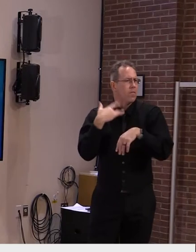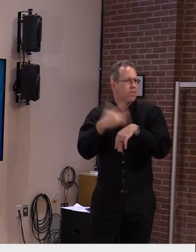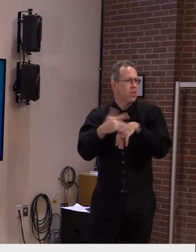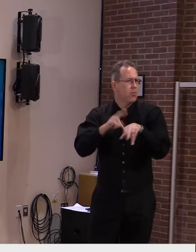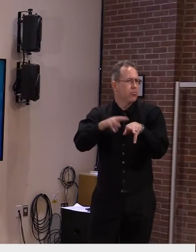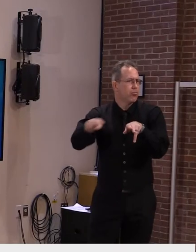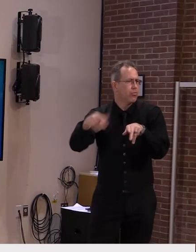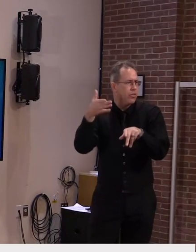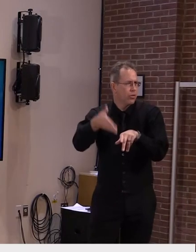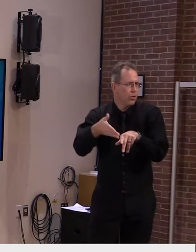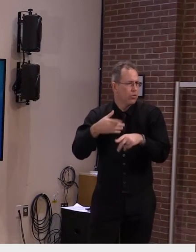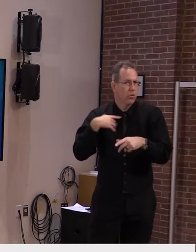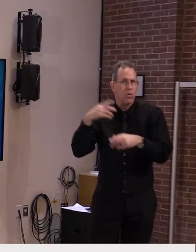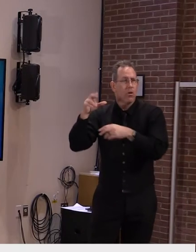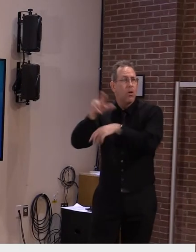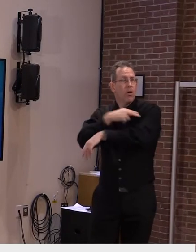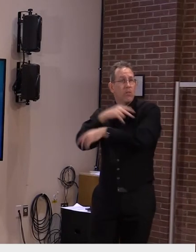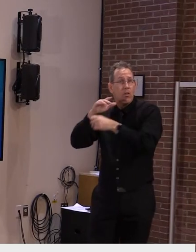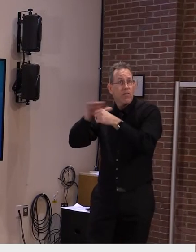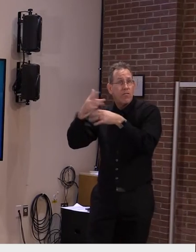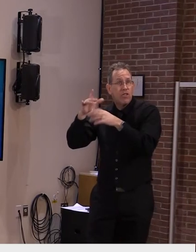are working with Bennington.